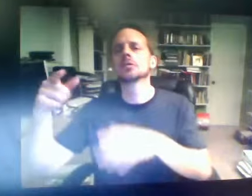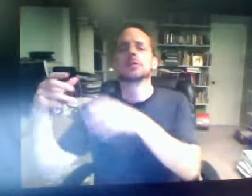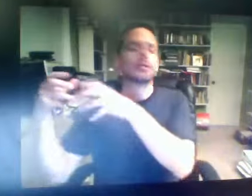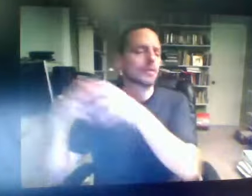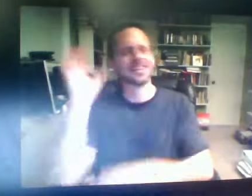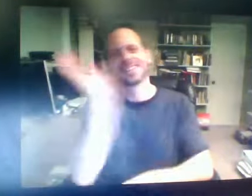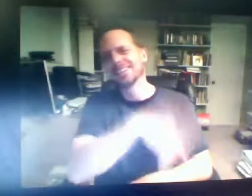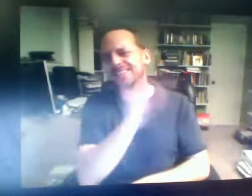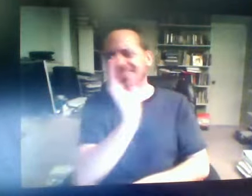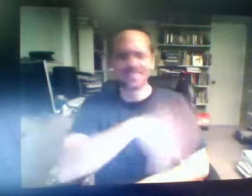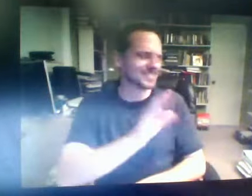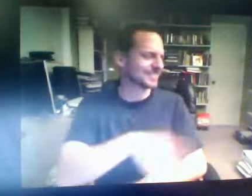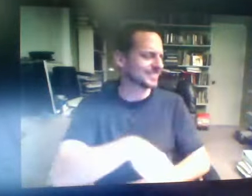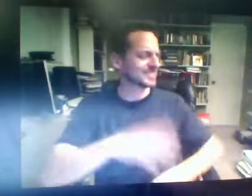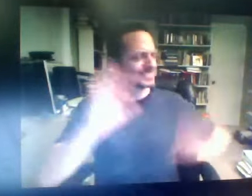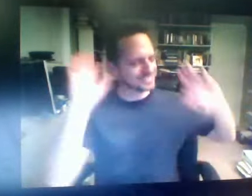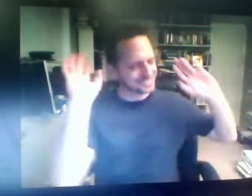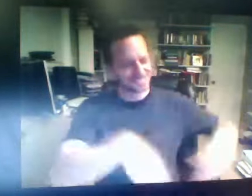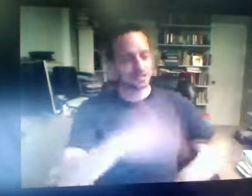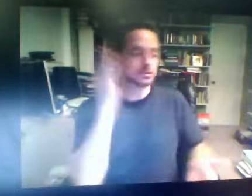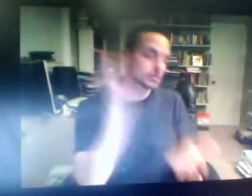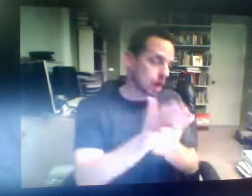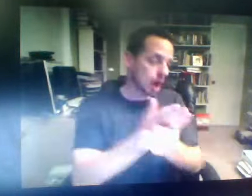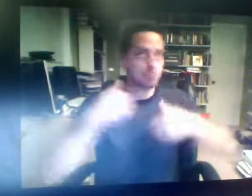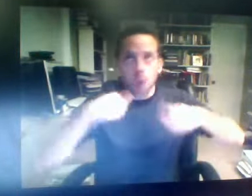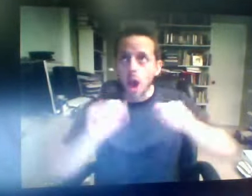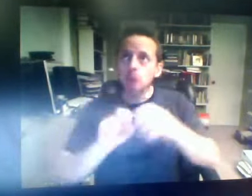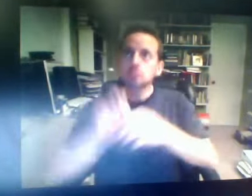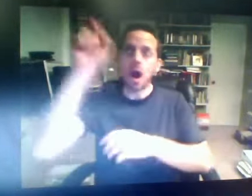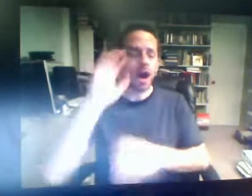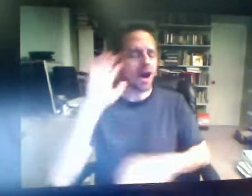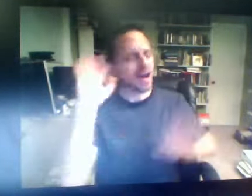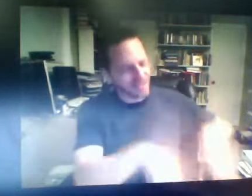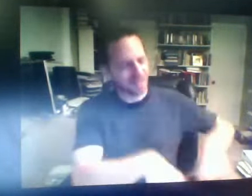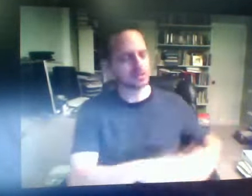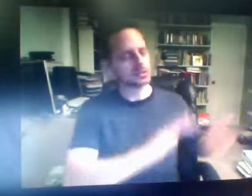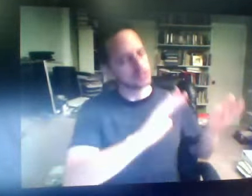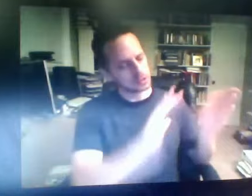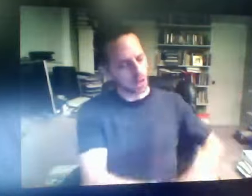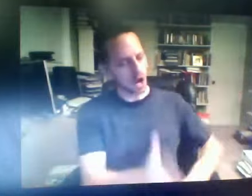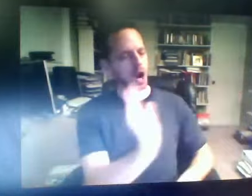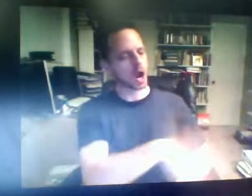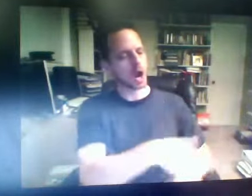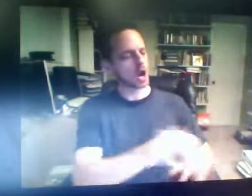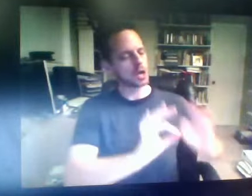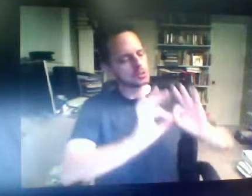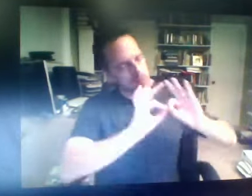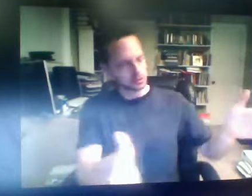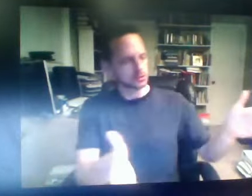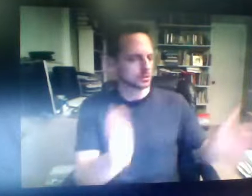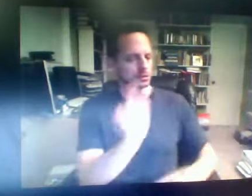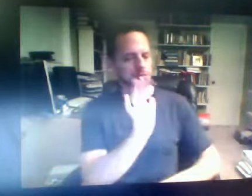jumped. I was like, hey, hey, dude, look, stop trying to jump up, okay? Just, so